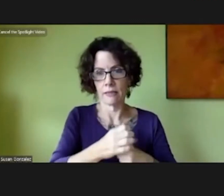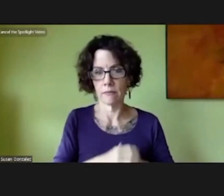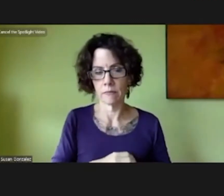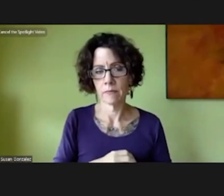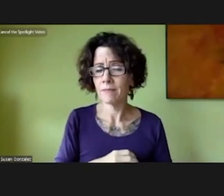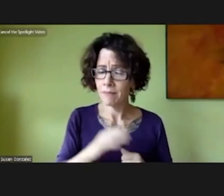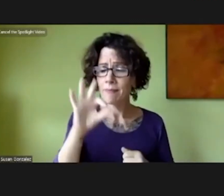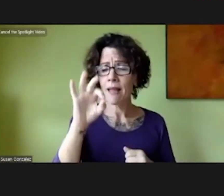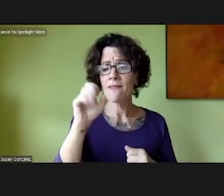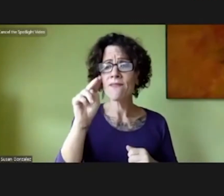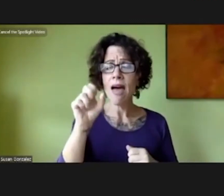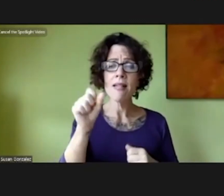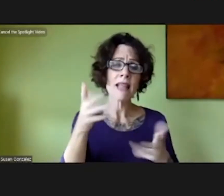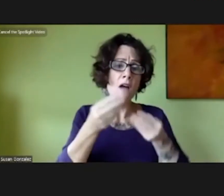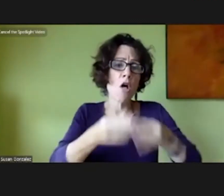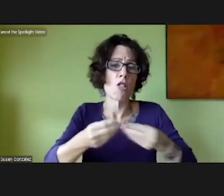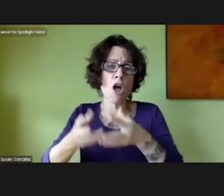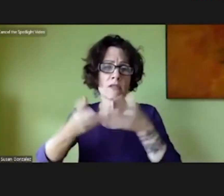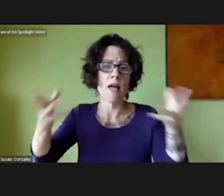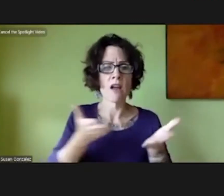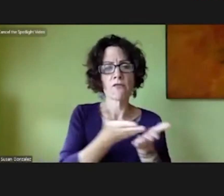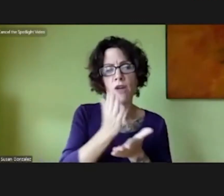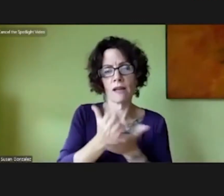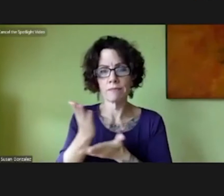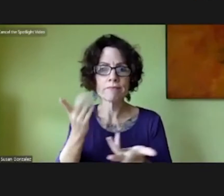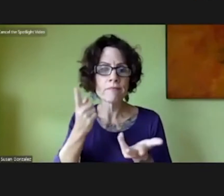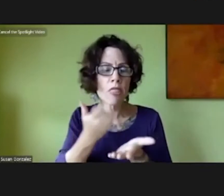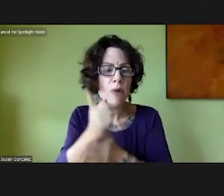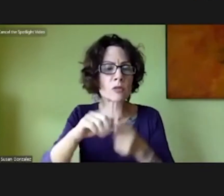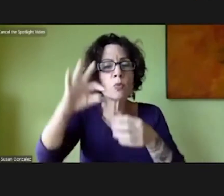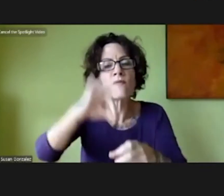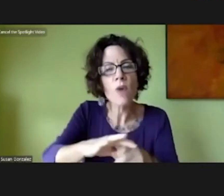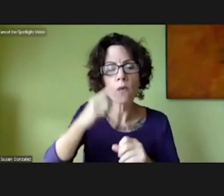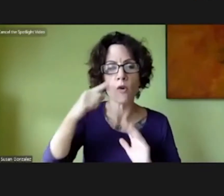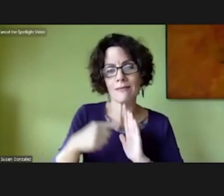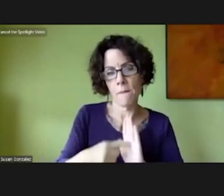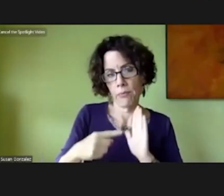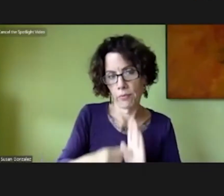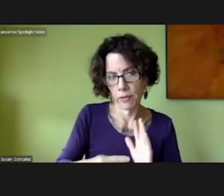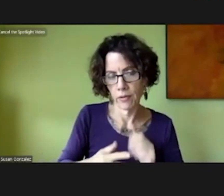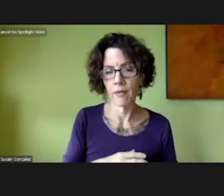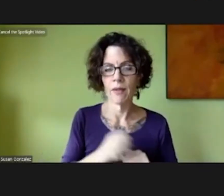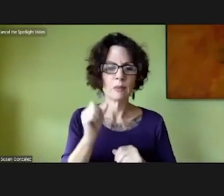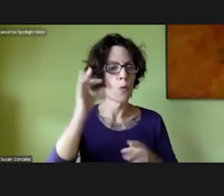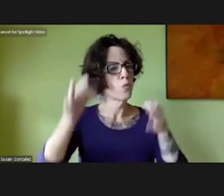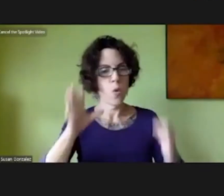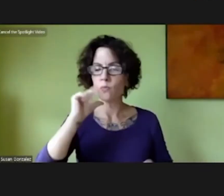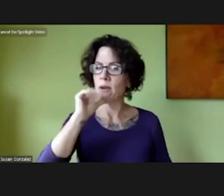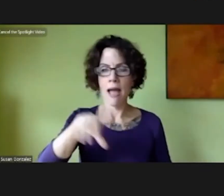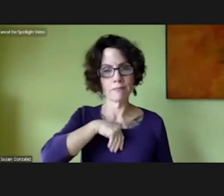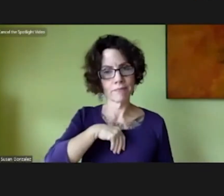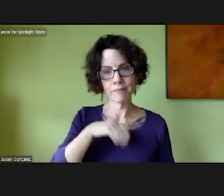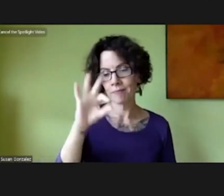no. The assumption is that a felon cannot be trusted. Felons have